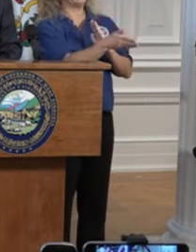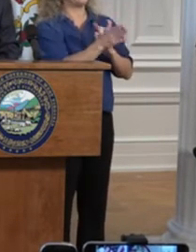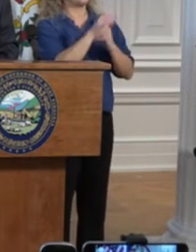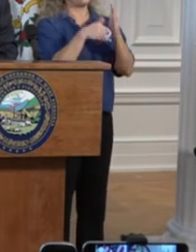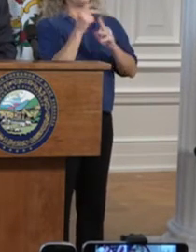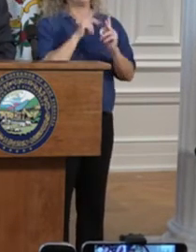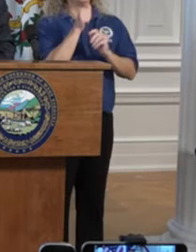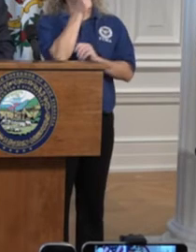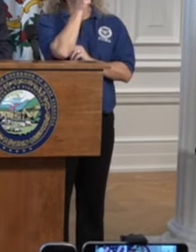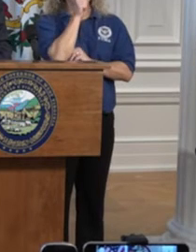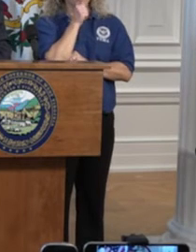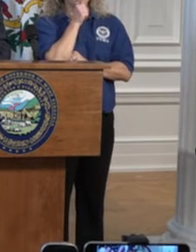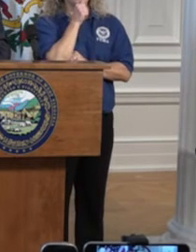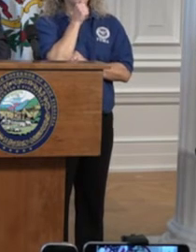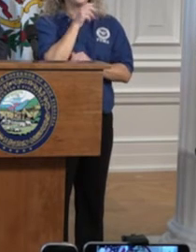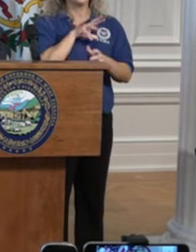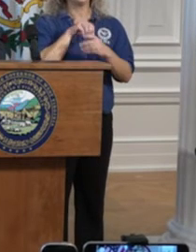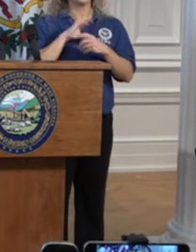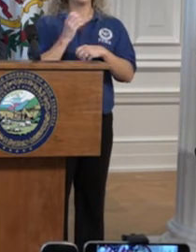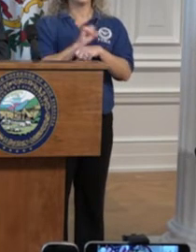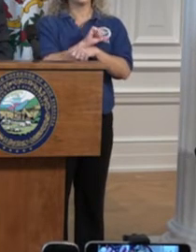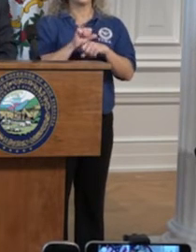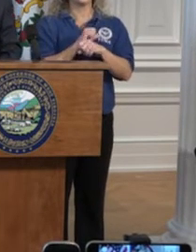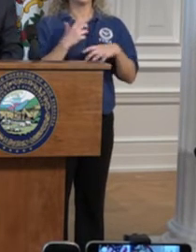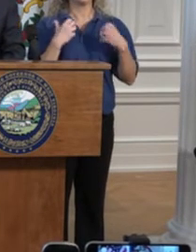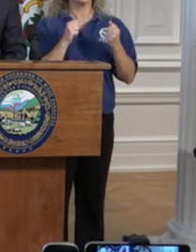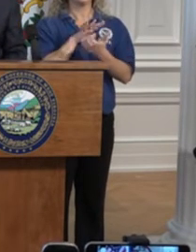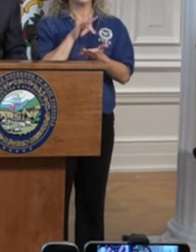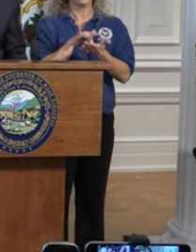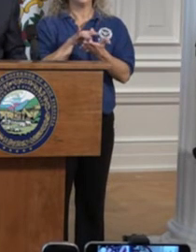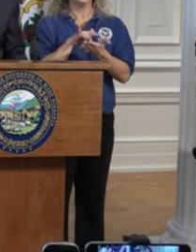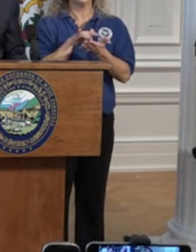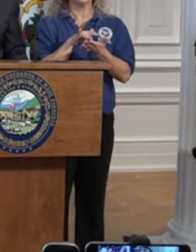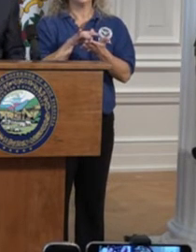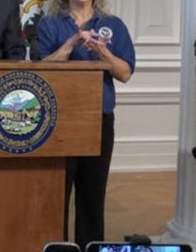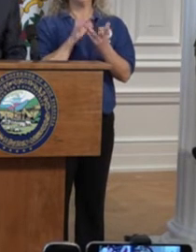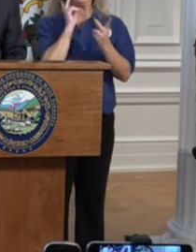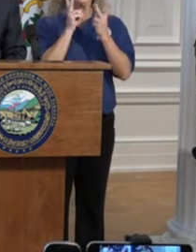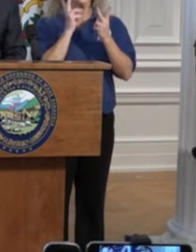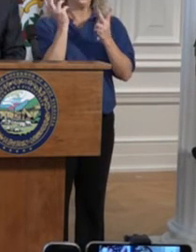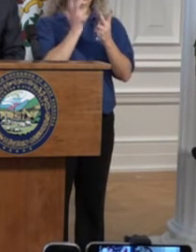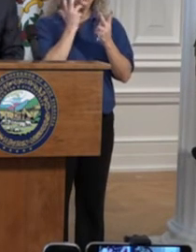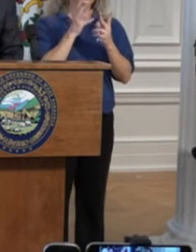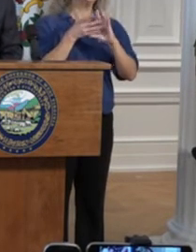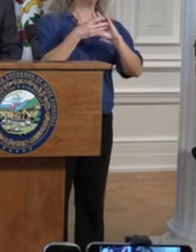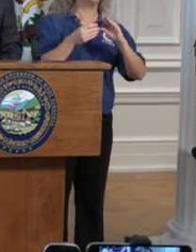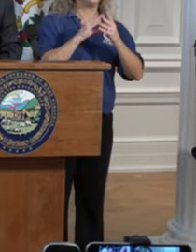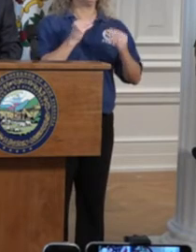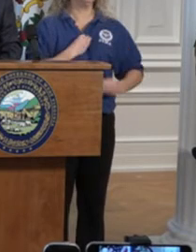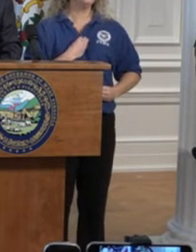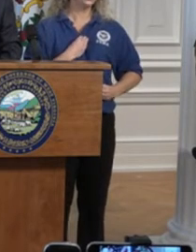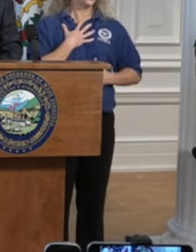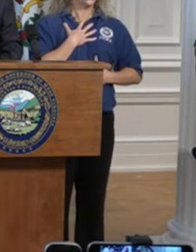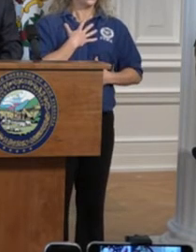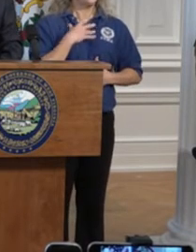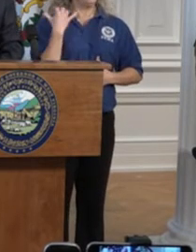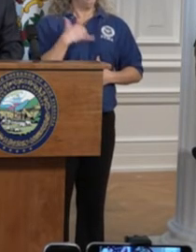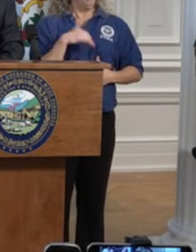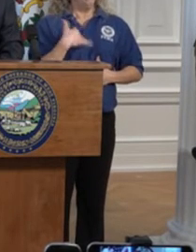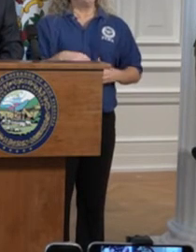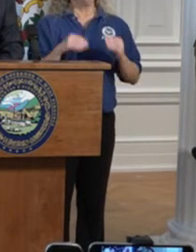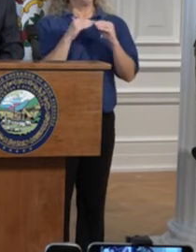suffering. As part of our work at the recovery centers, we've seen some inspiring stories. There have been more